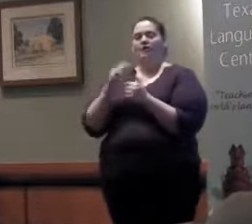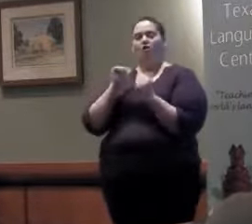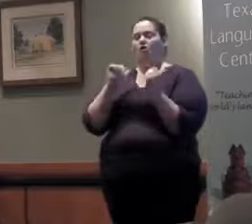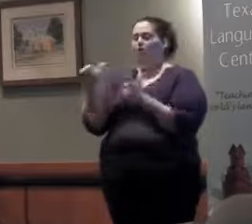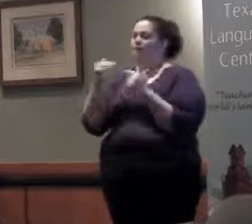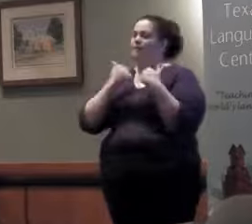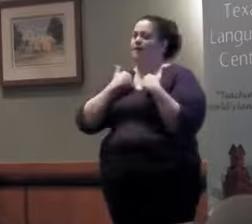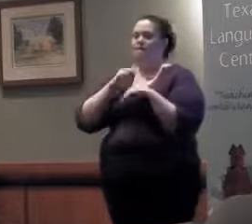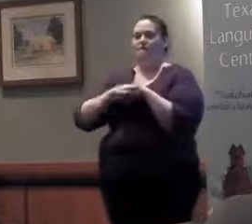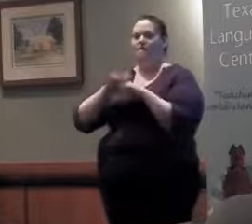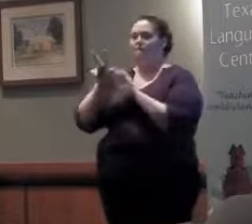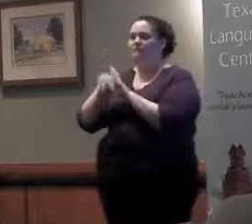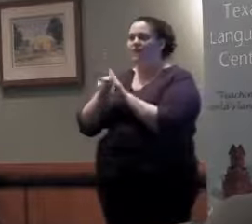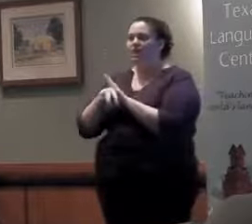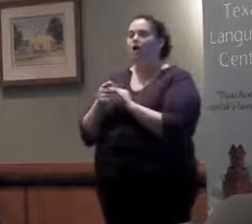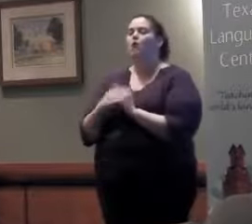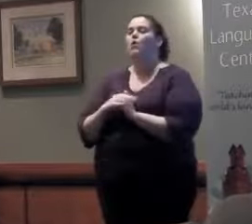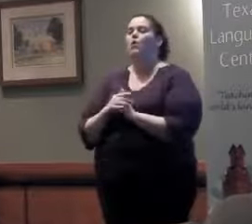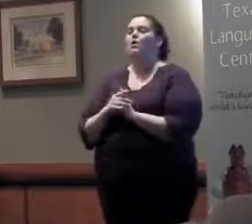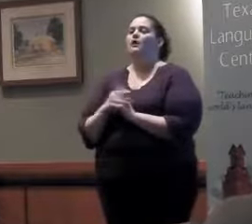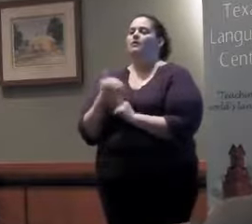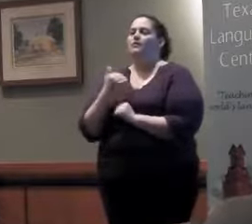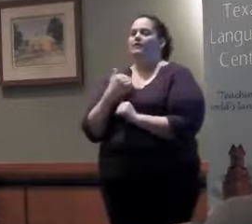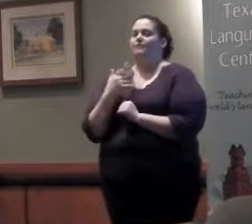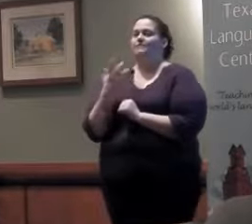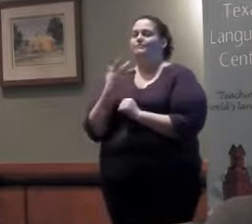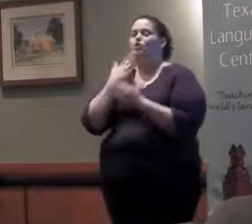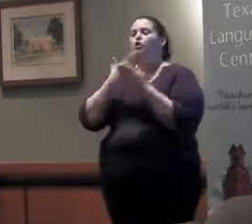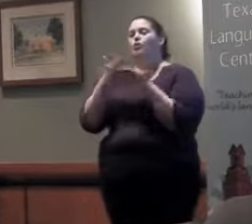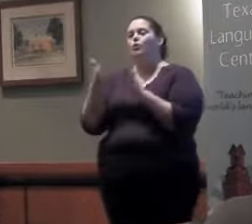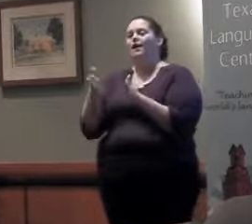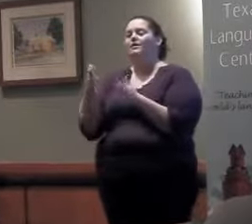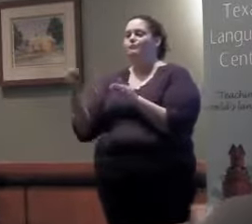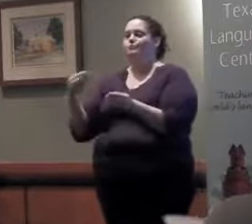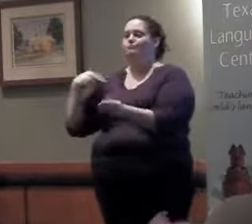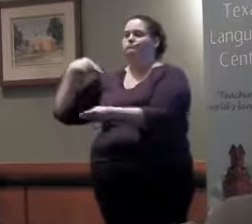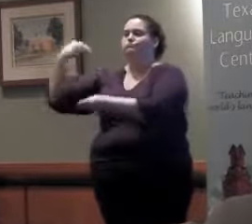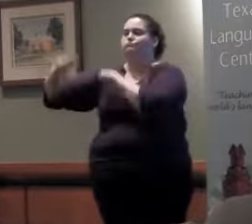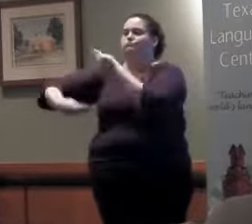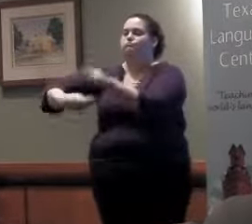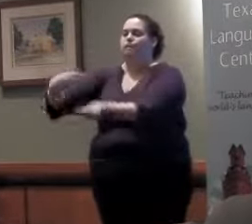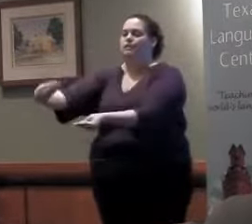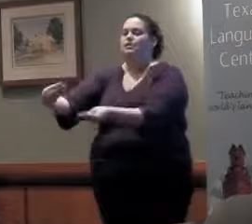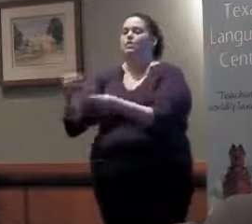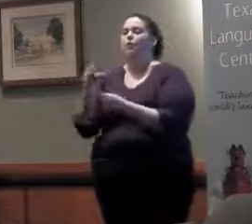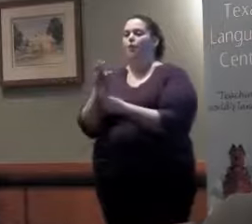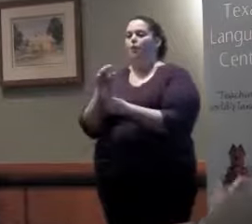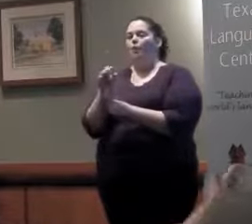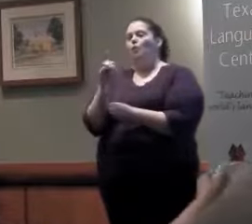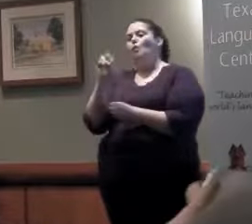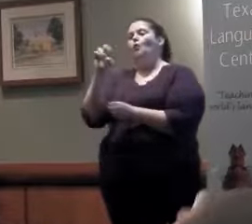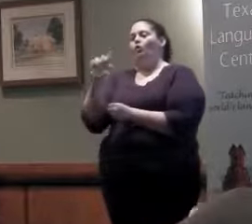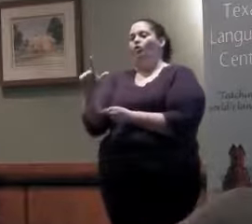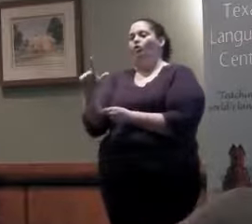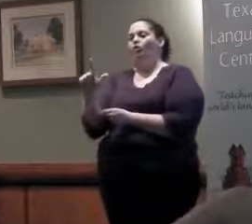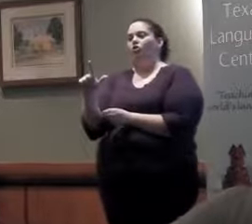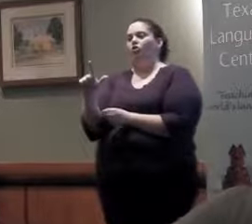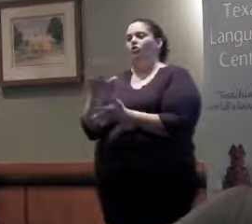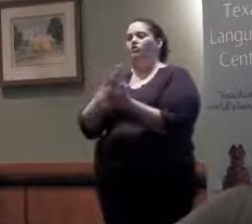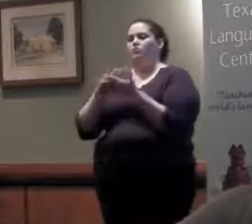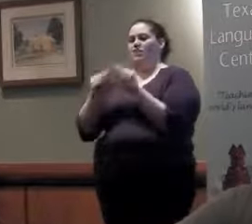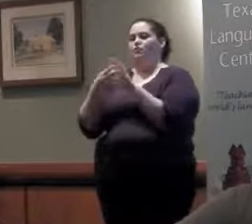just good ways to kind of carry on the kind of the oral narrative of this culture without the use of writing,